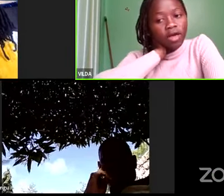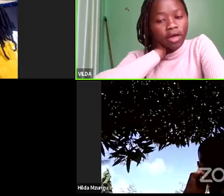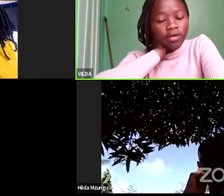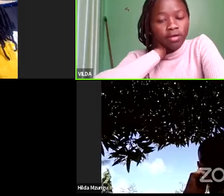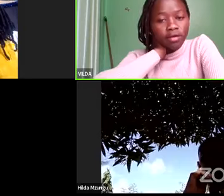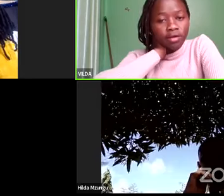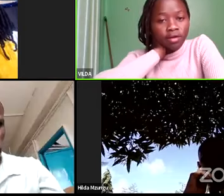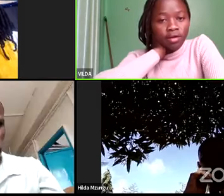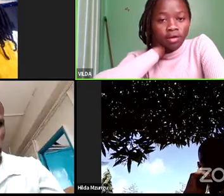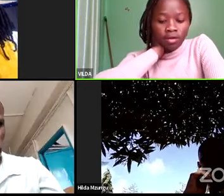ahead.